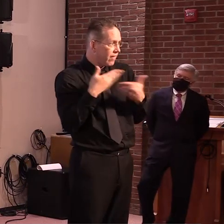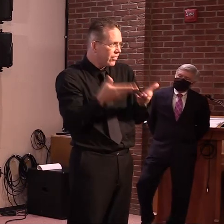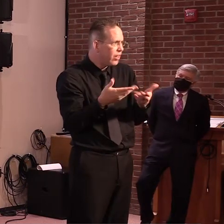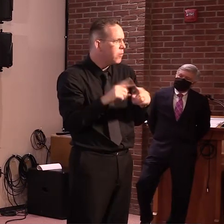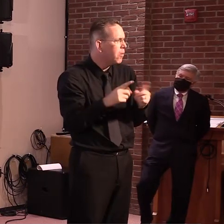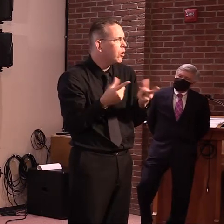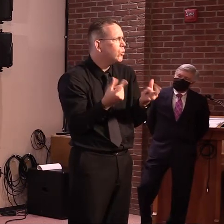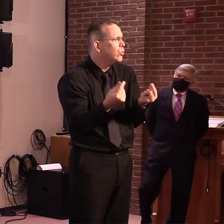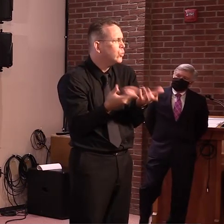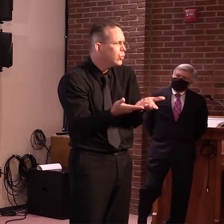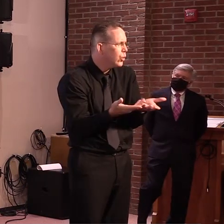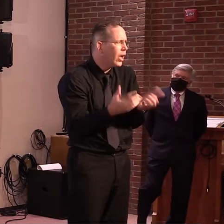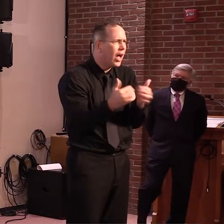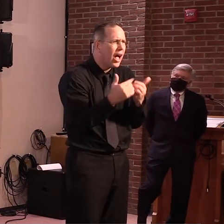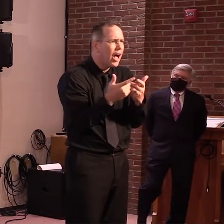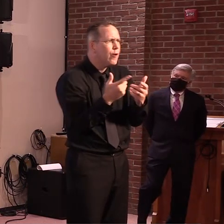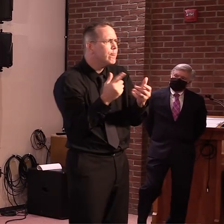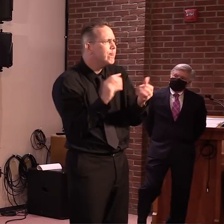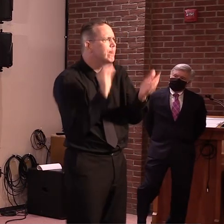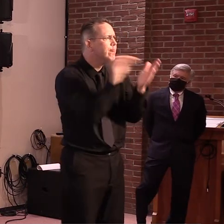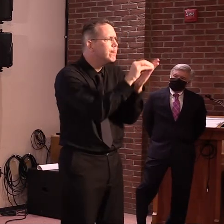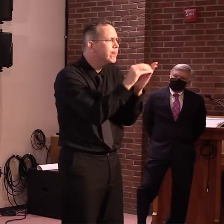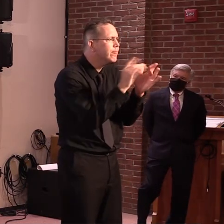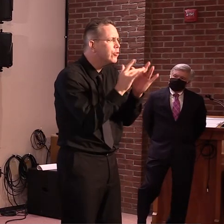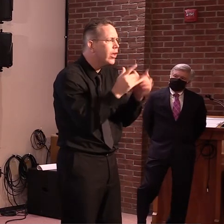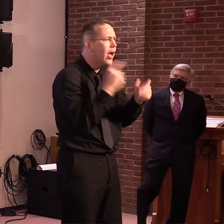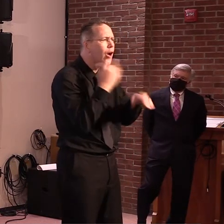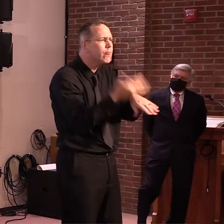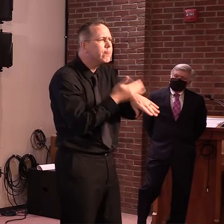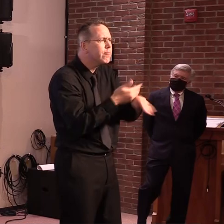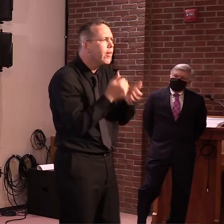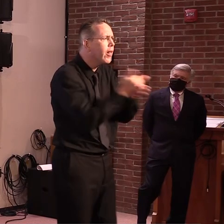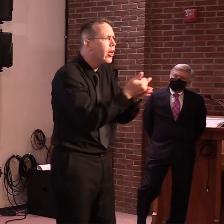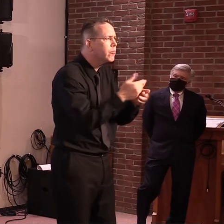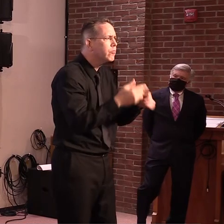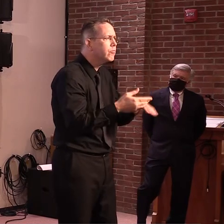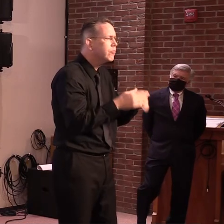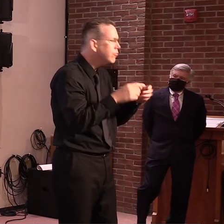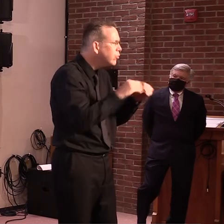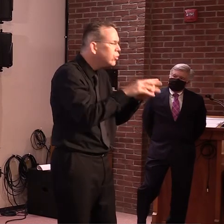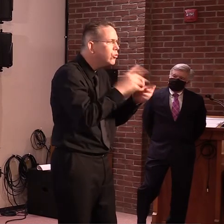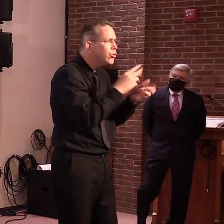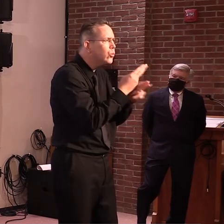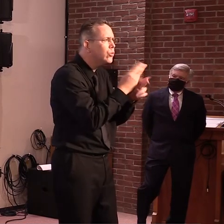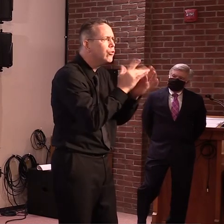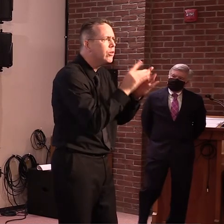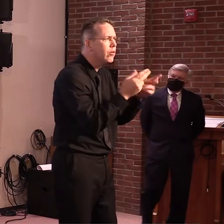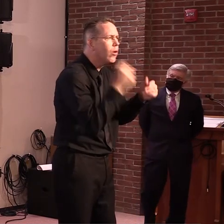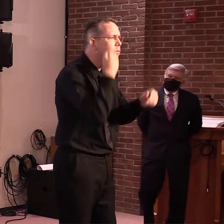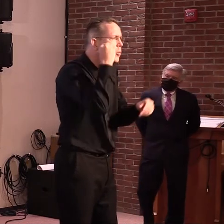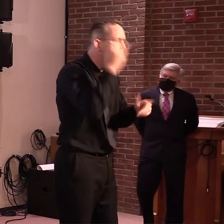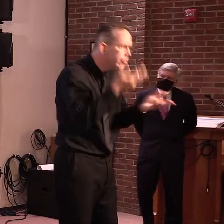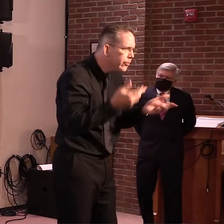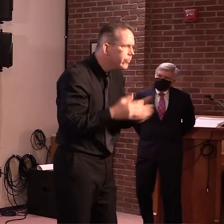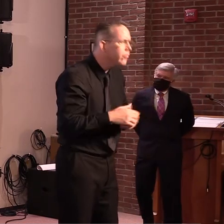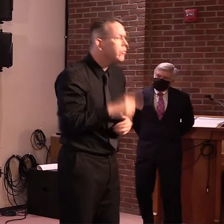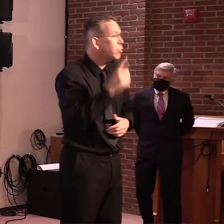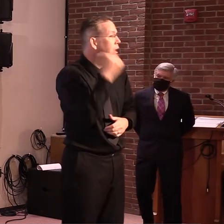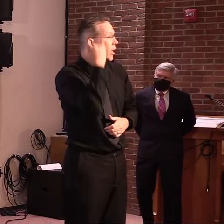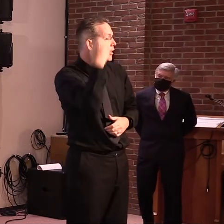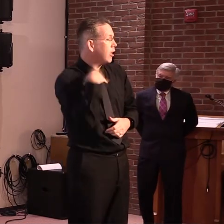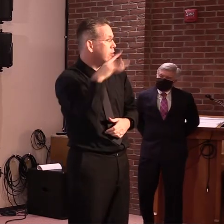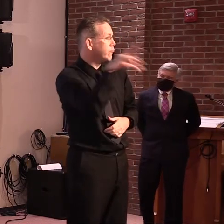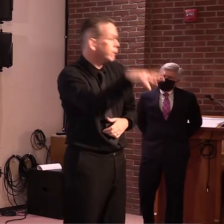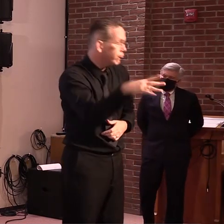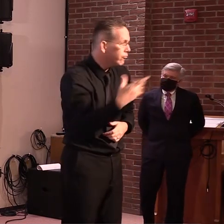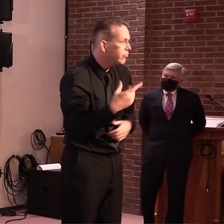improved or enhanced remote learning in the fall. One of those is an expansion of the Vermont Virtual Learning Cooperative, which allows us to offer